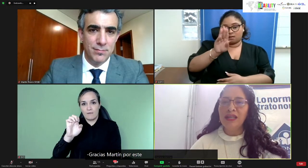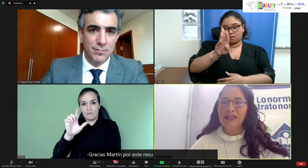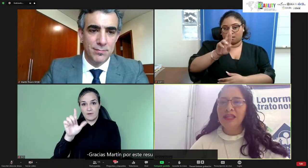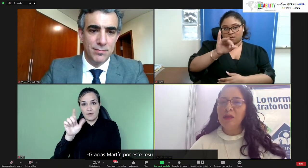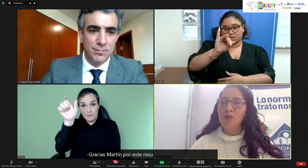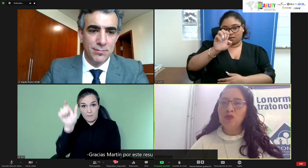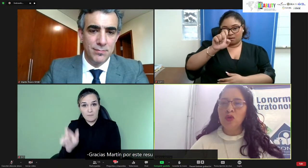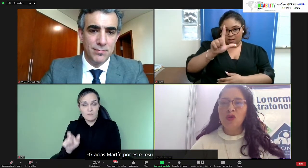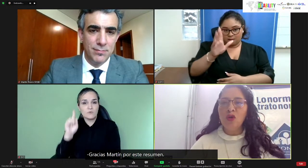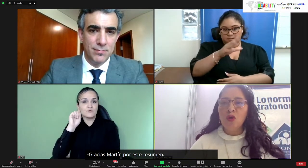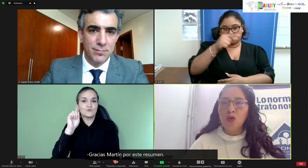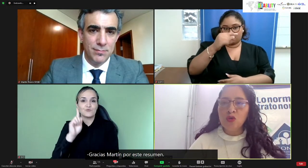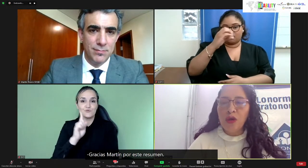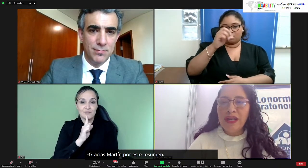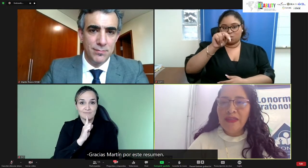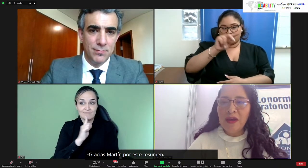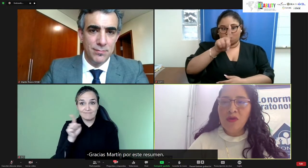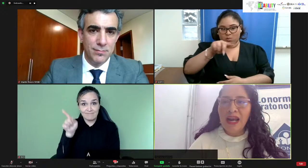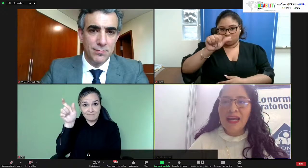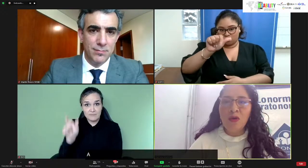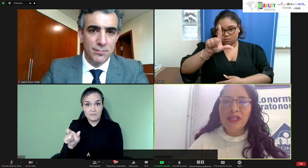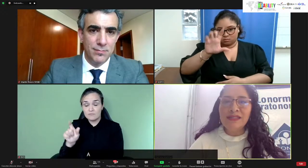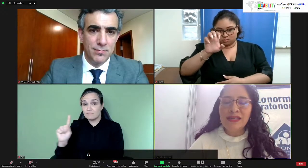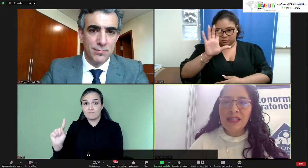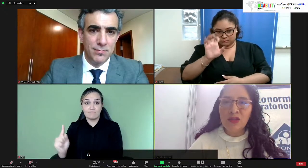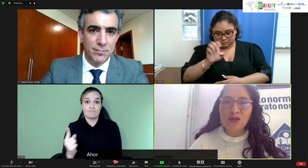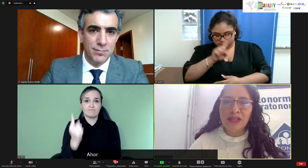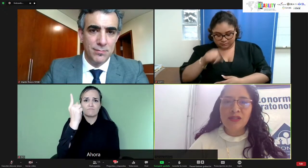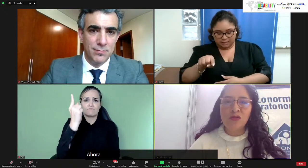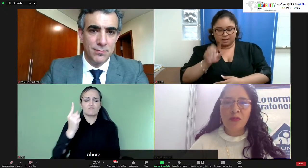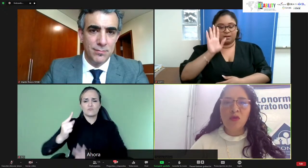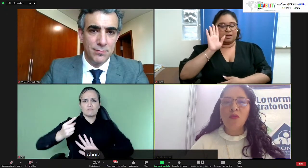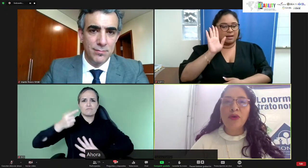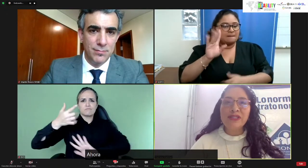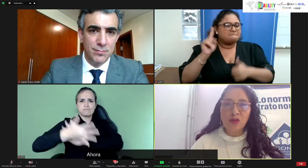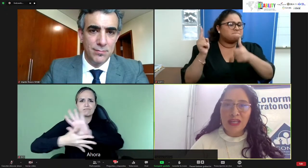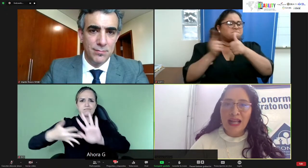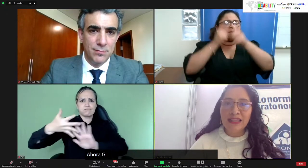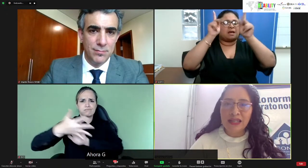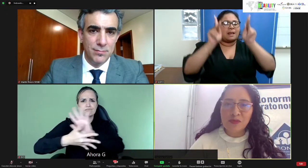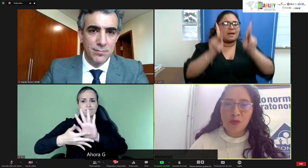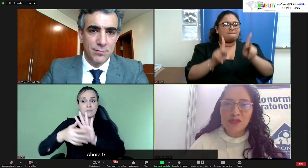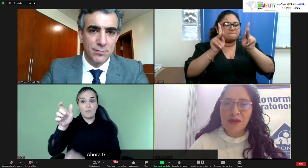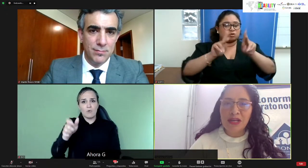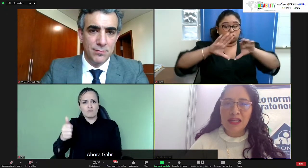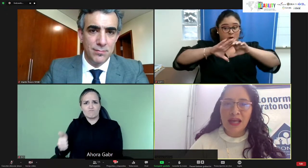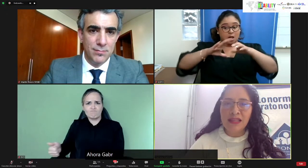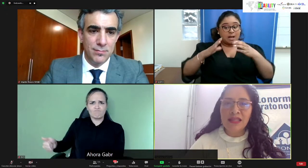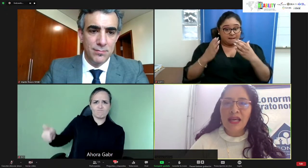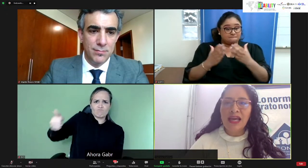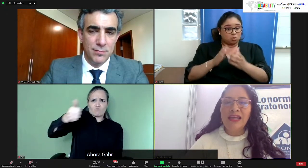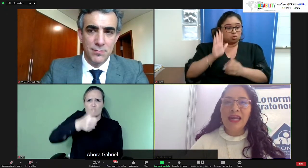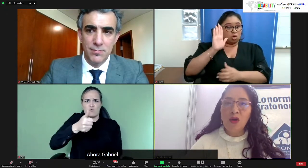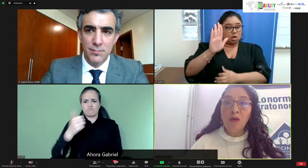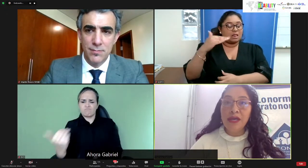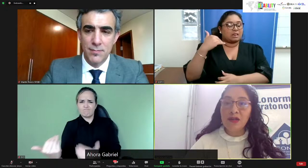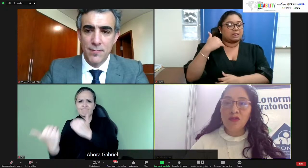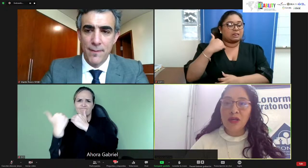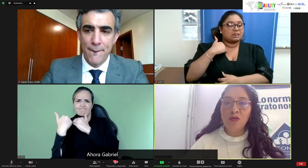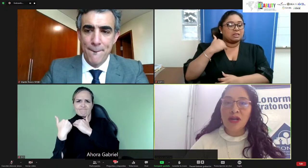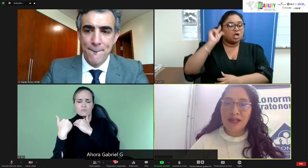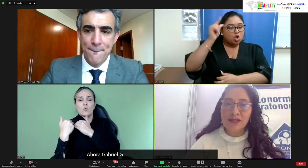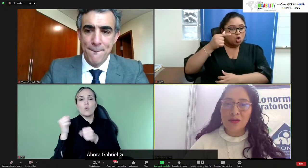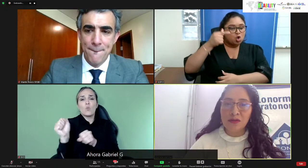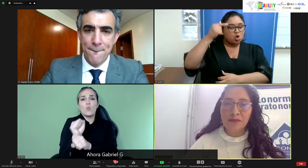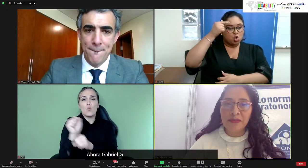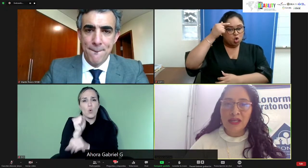who is the first deaf person worldwide who uses same language and he is in a